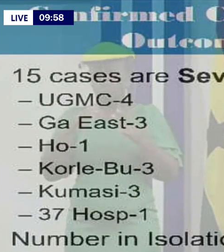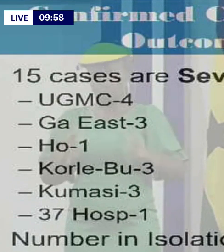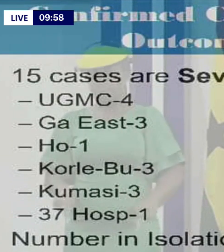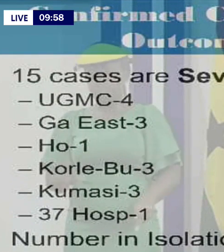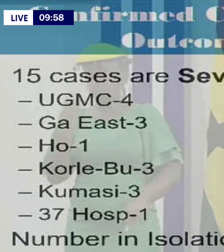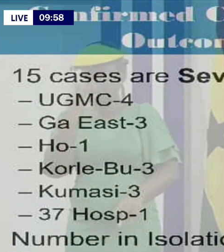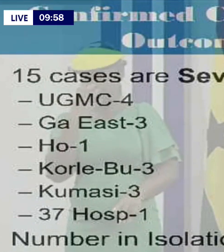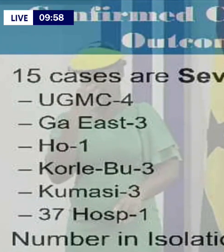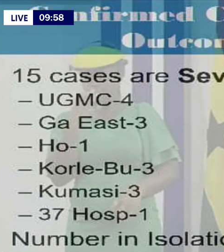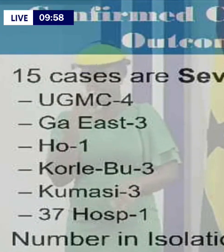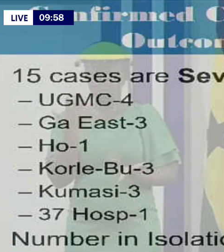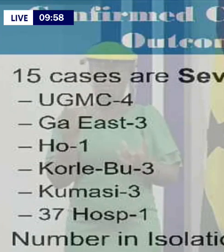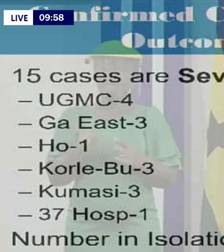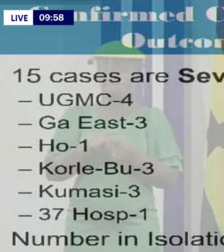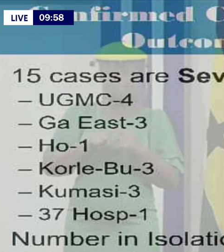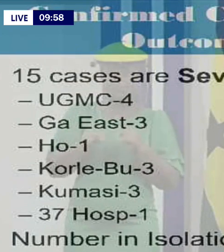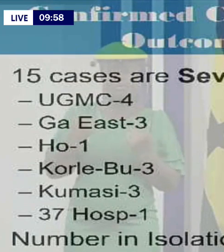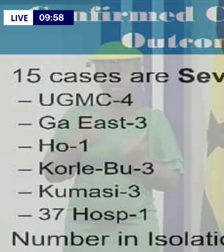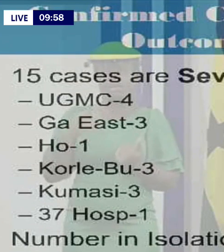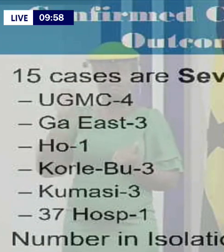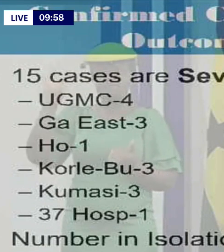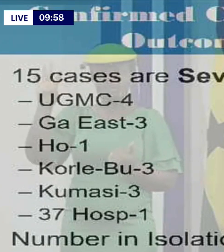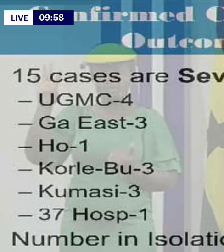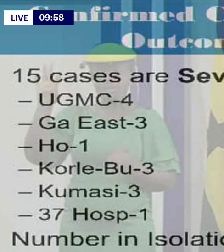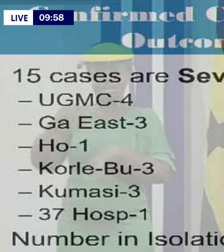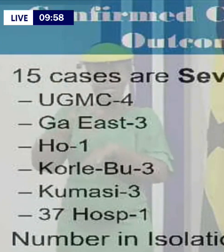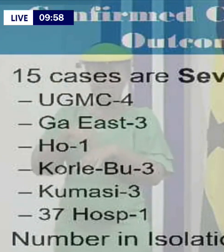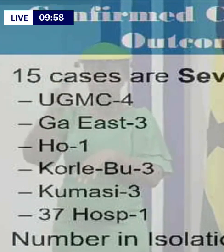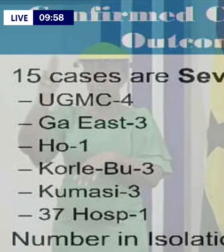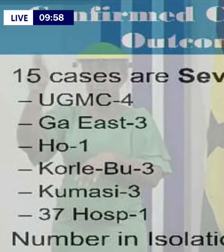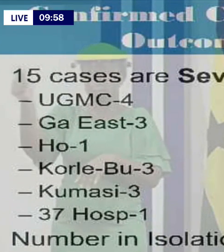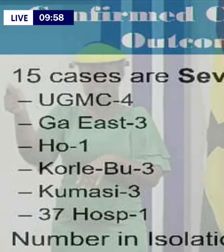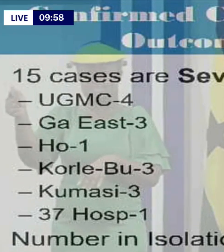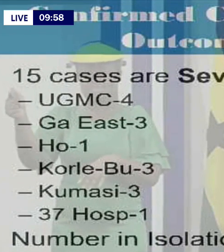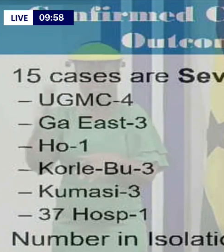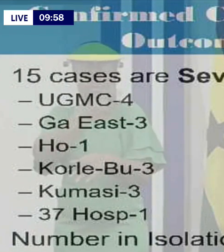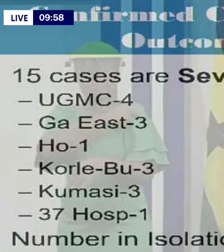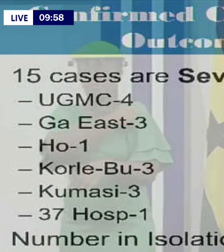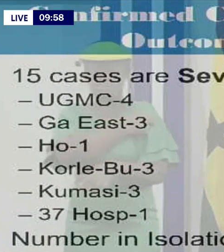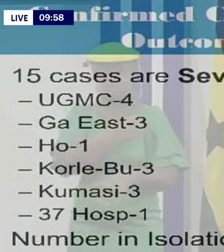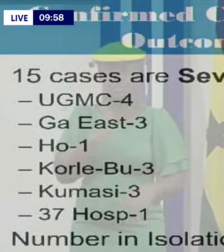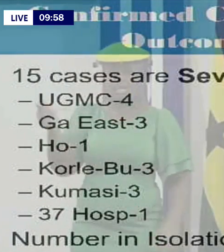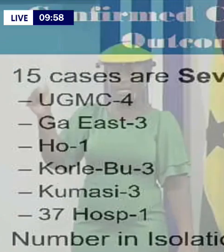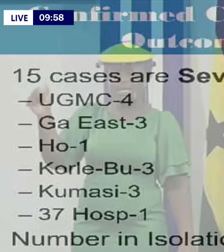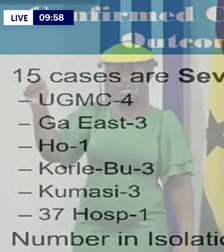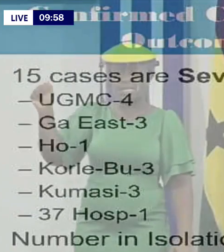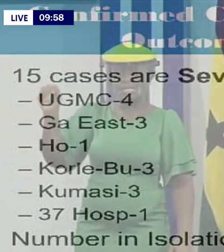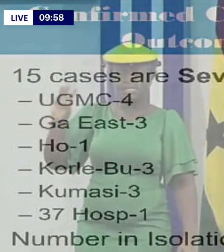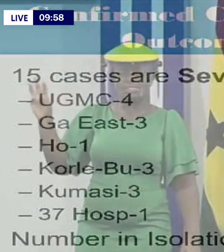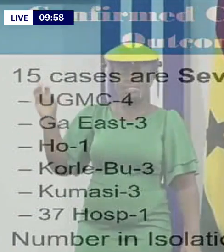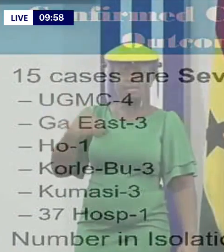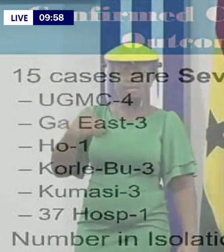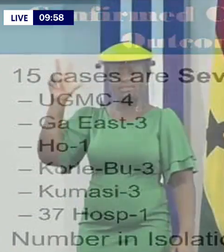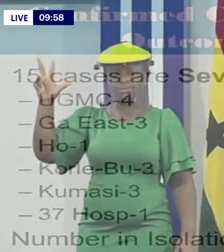is critical. We have 4 at the UGMC, that's University of Ghana Medical Center. East has 3,